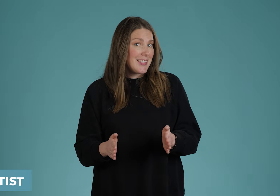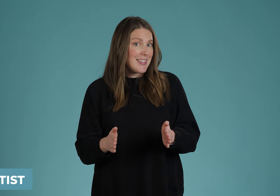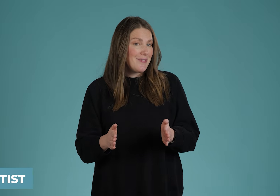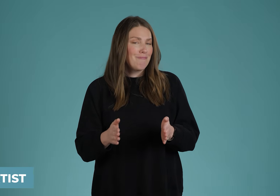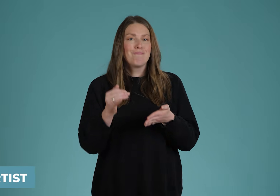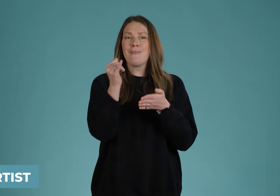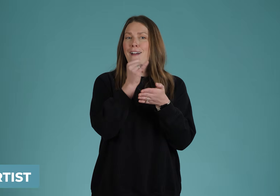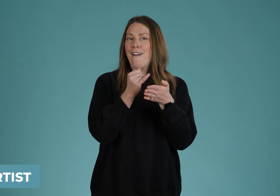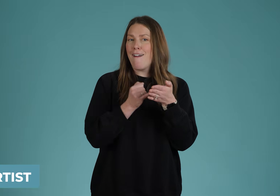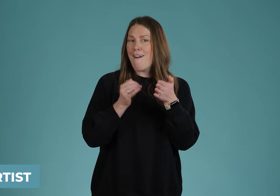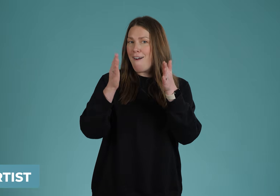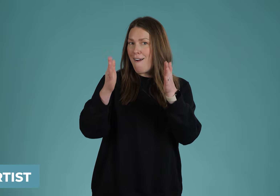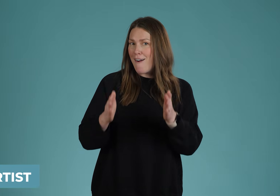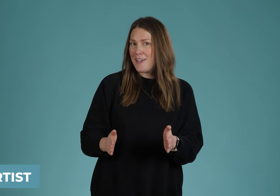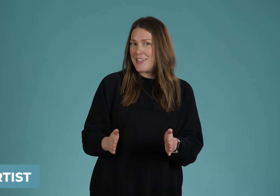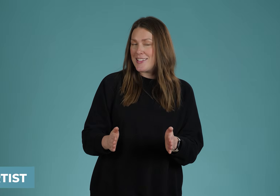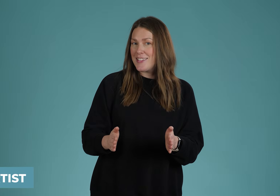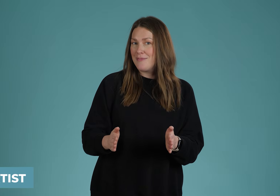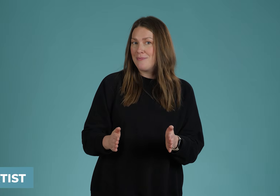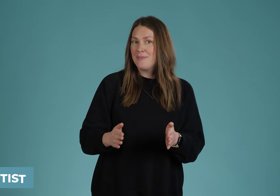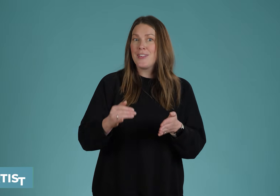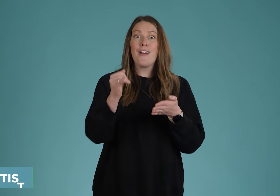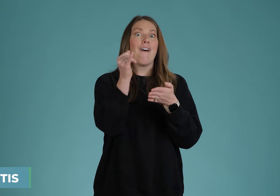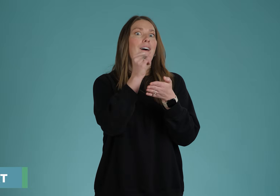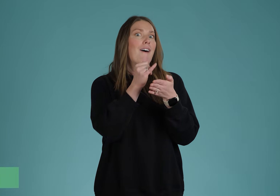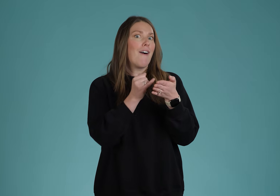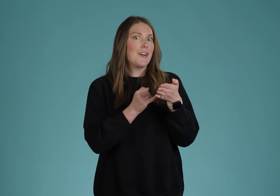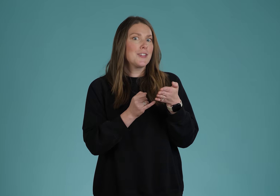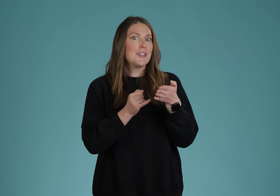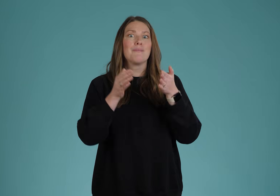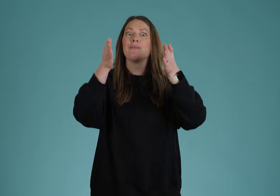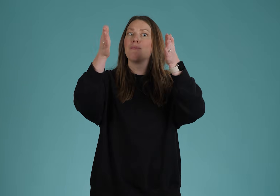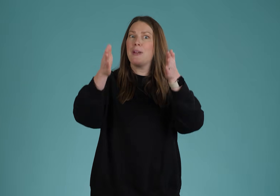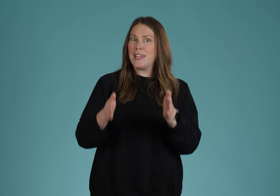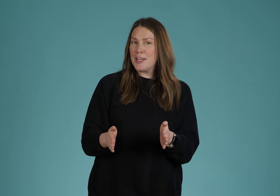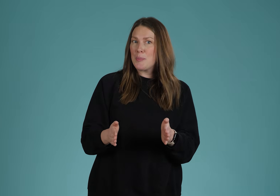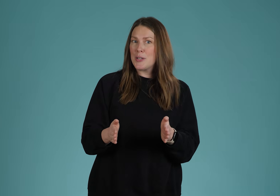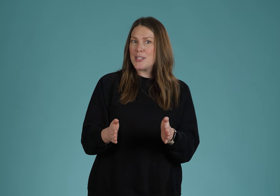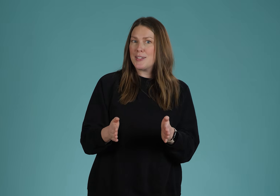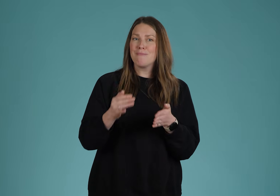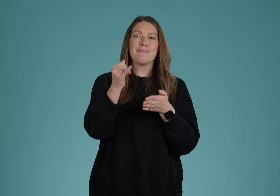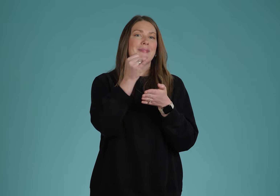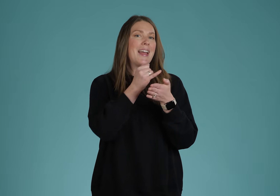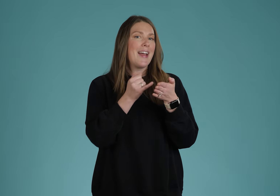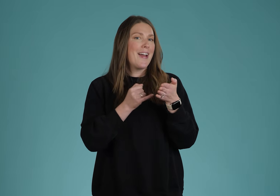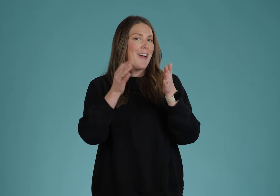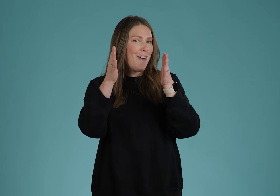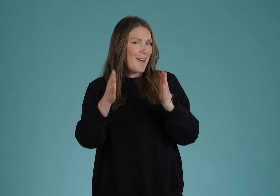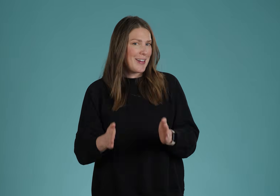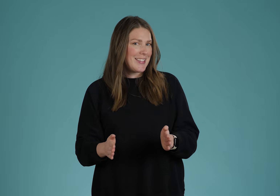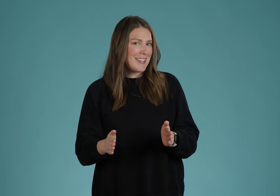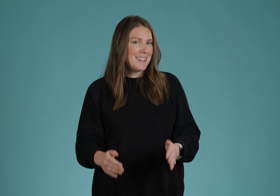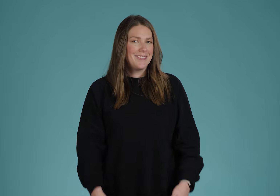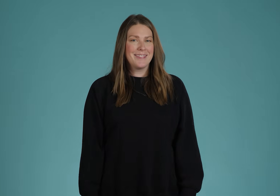Artist, artist. Art, making it a person. Artist.